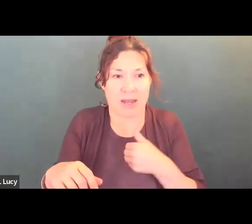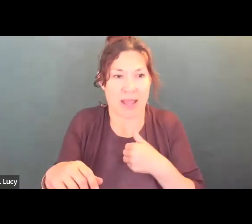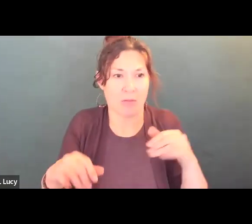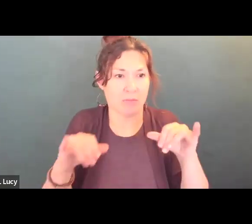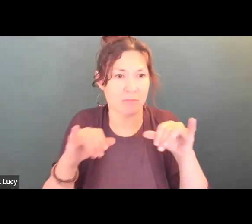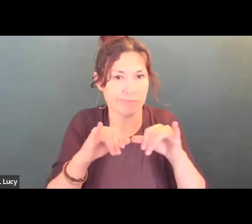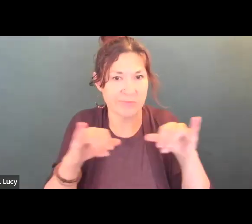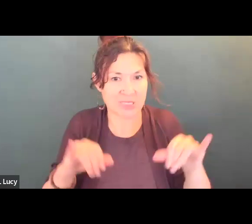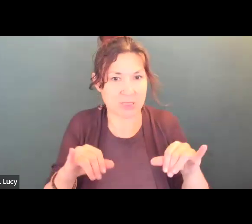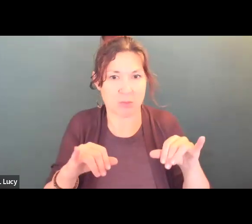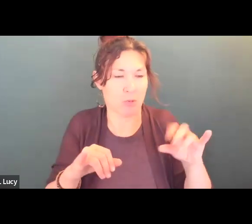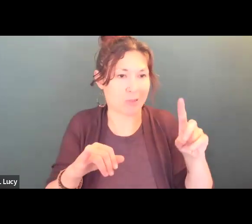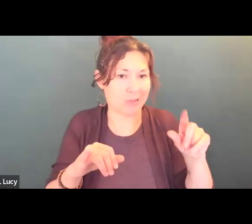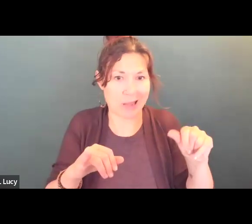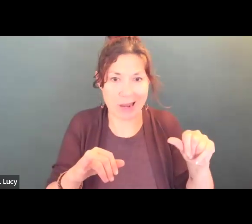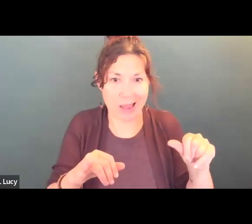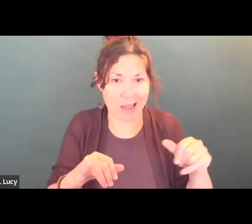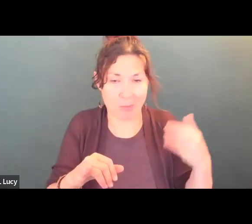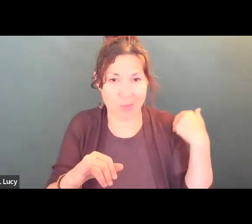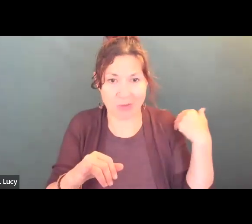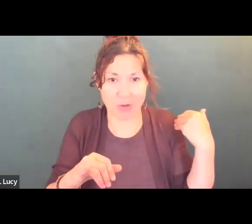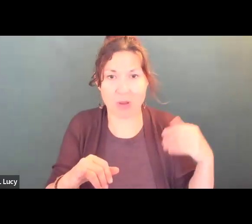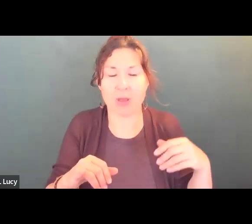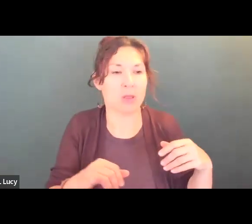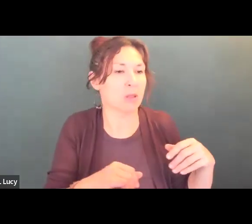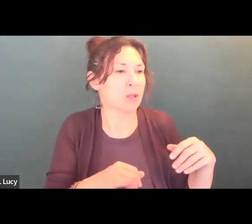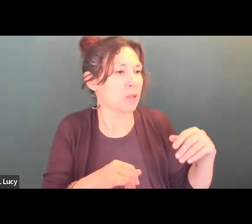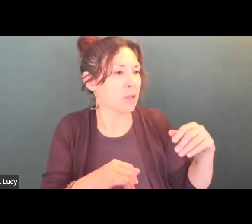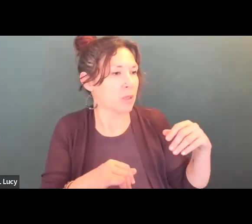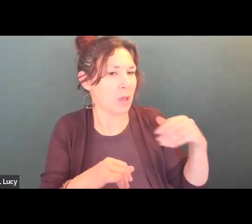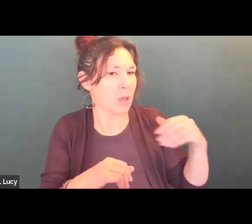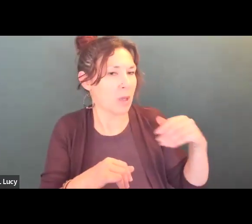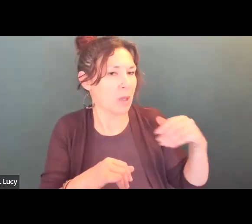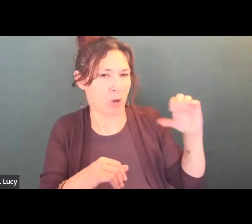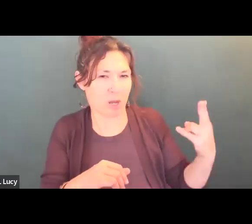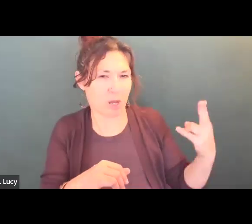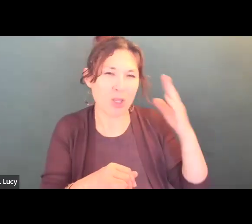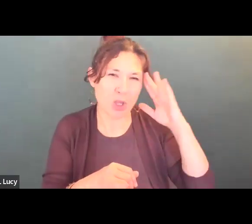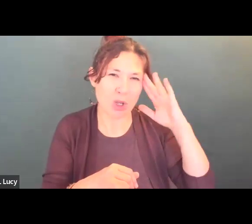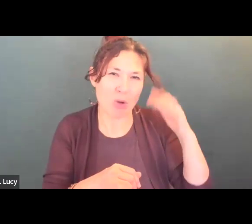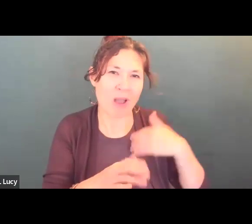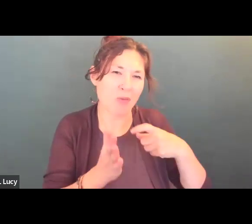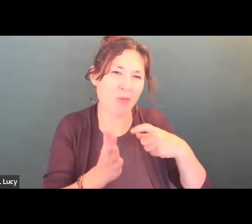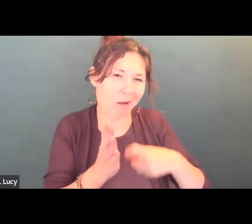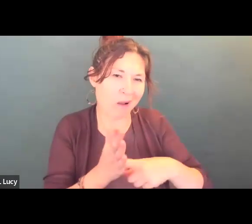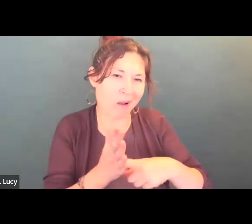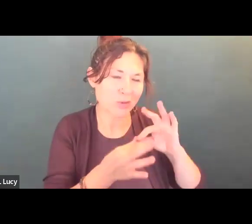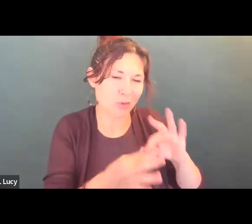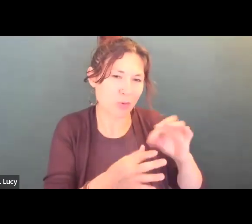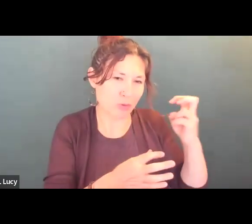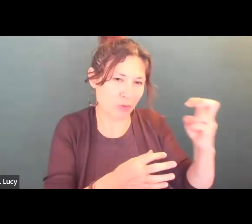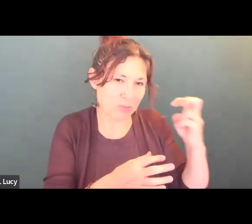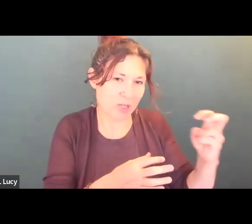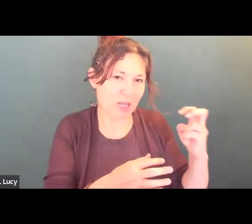just wonder, we have conversations around the cost implications of the transportation system and the sort of ballooning cost. I think with like more